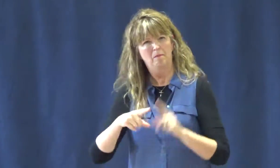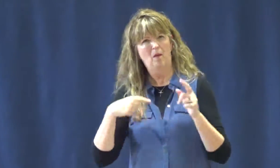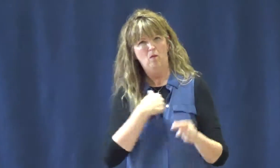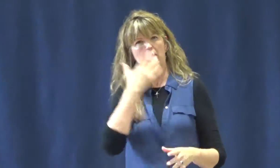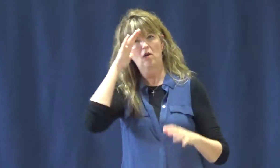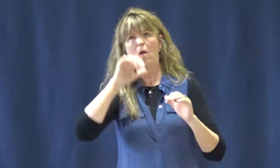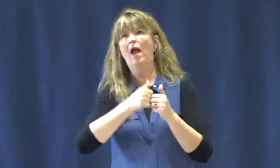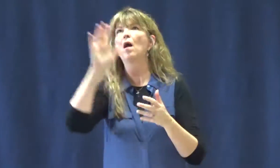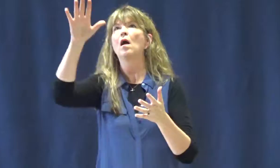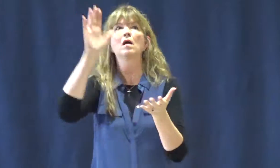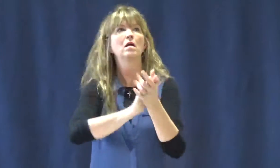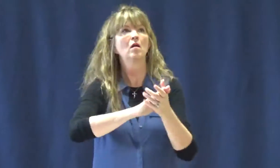They did not respond to